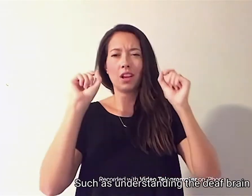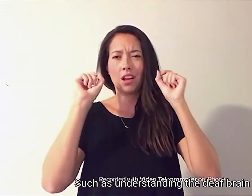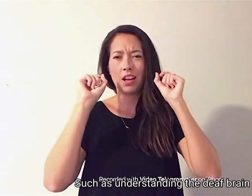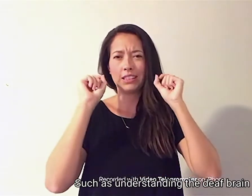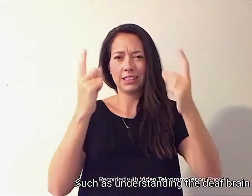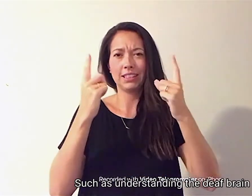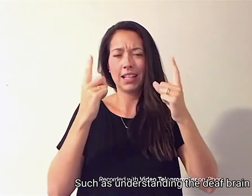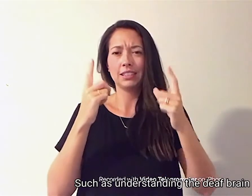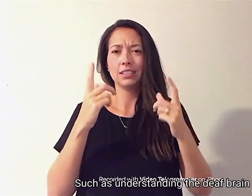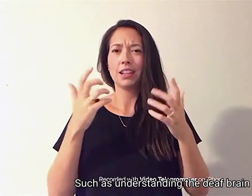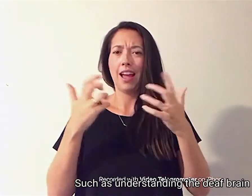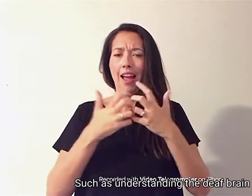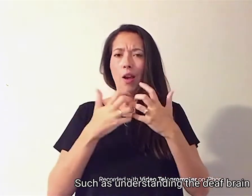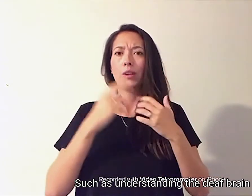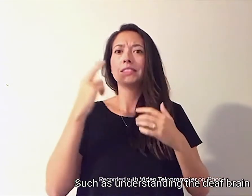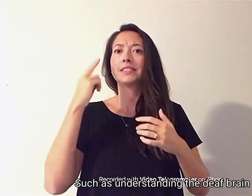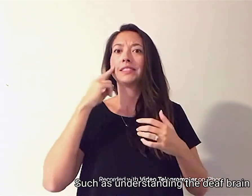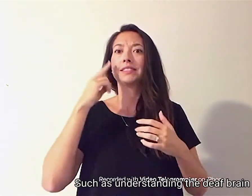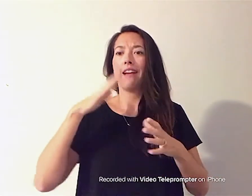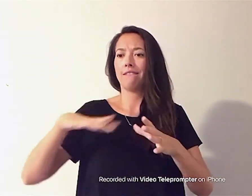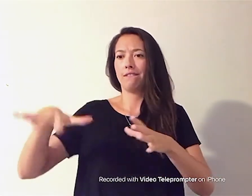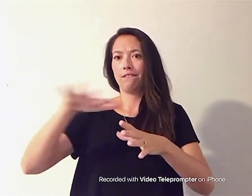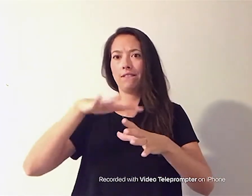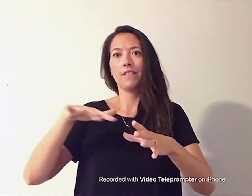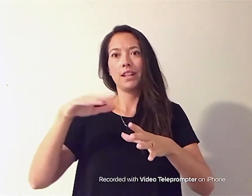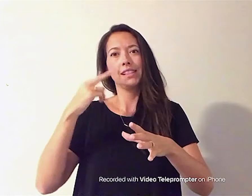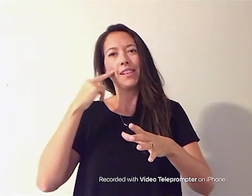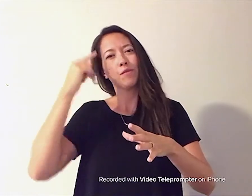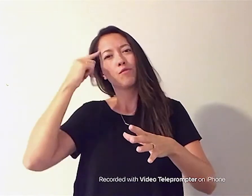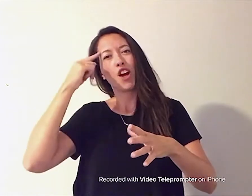such as understanding the deaf brain